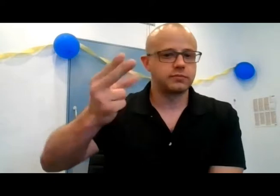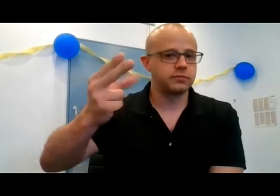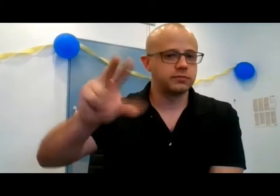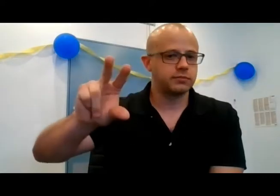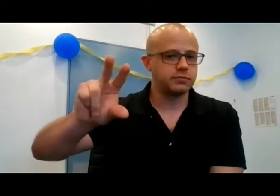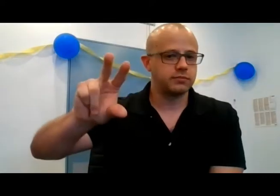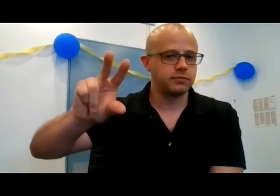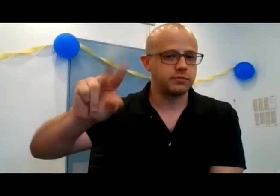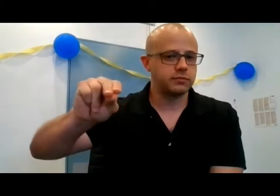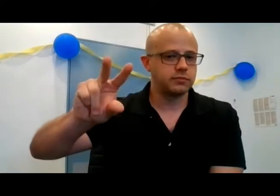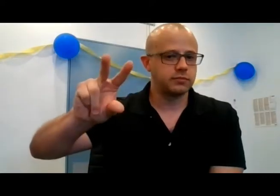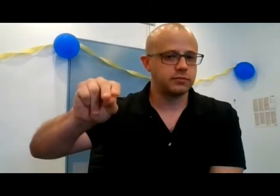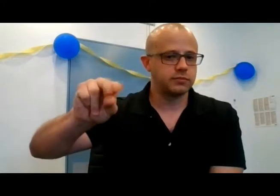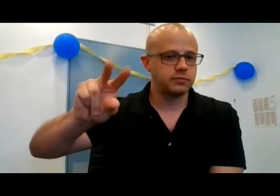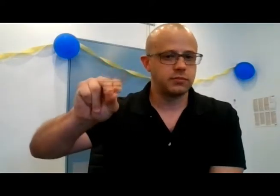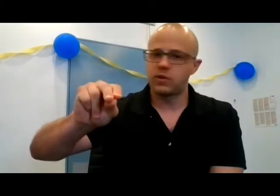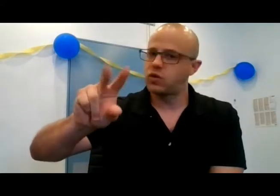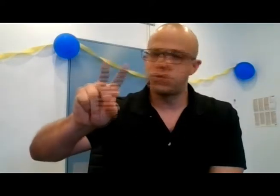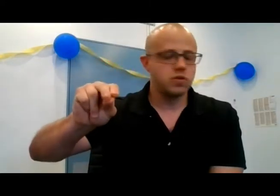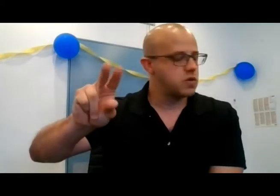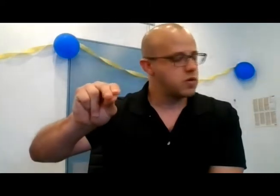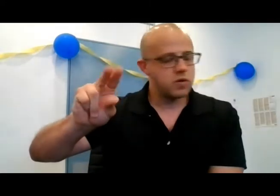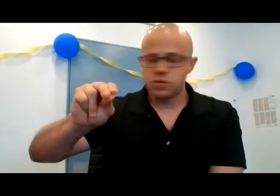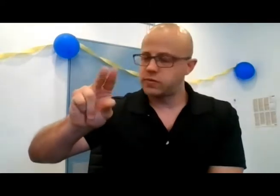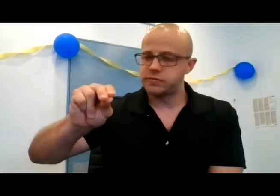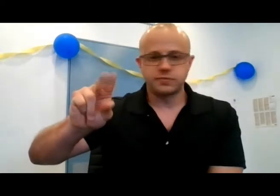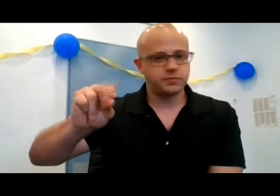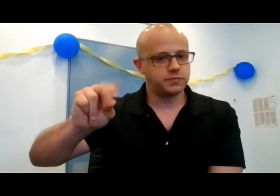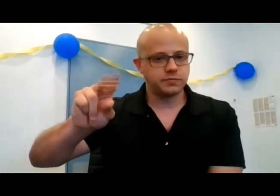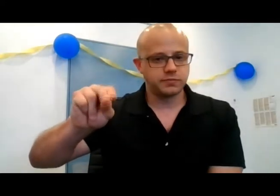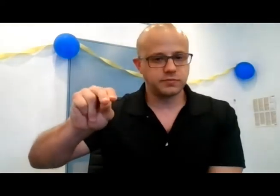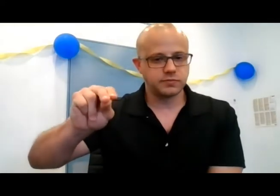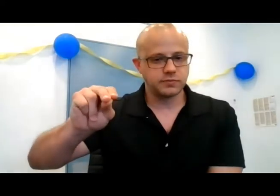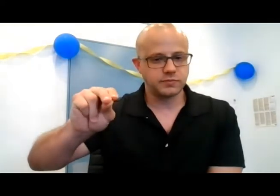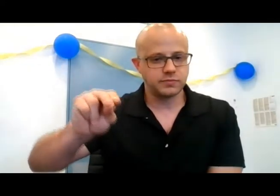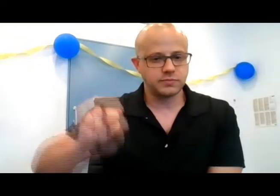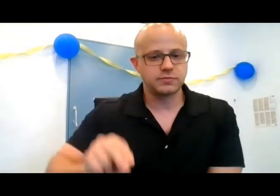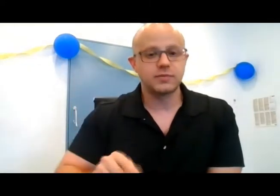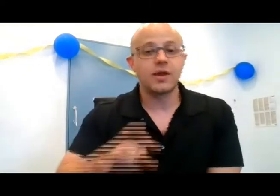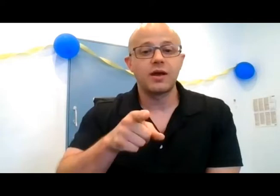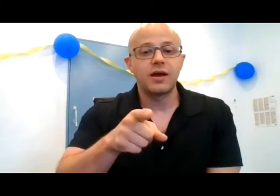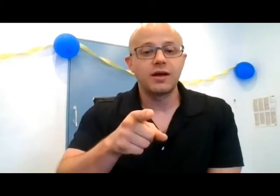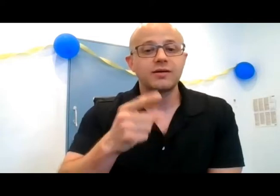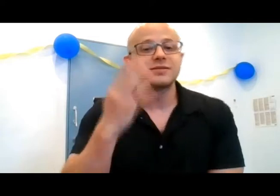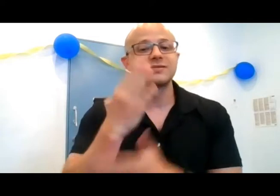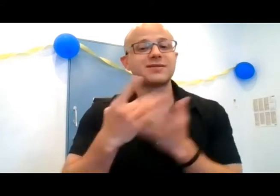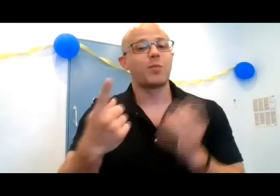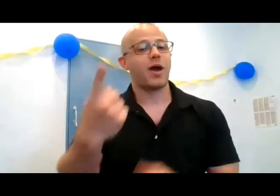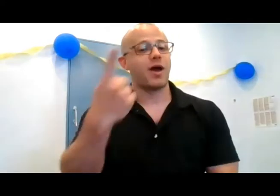yes, shake the S yes, and this is no, shaking no.